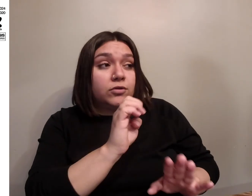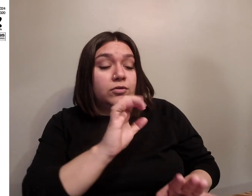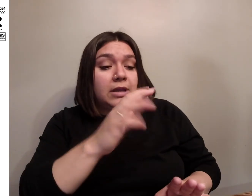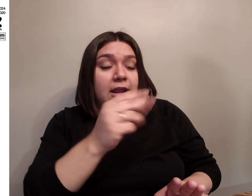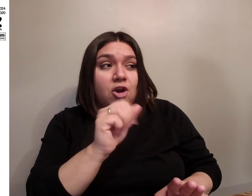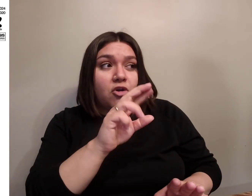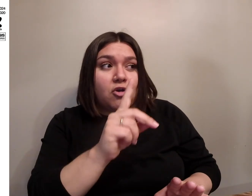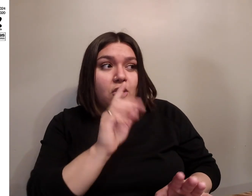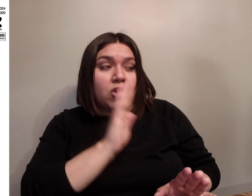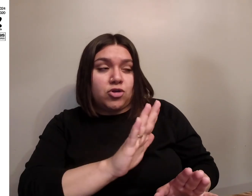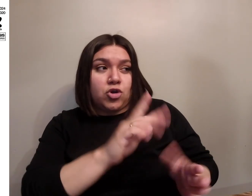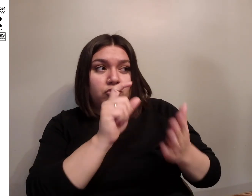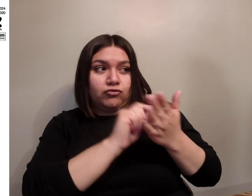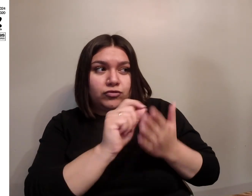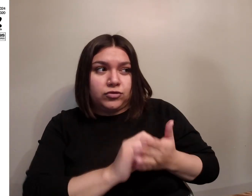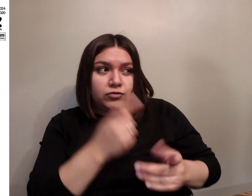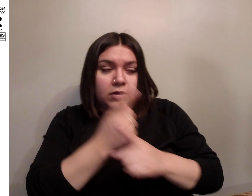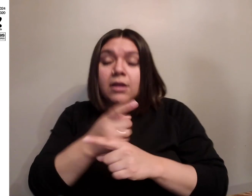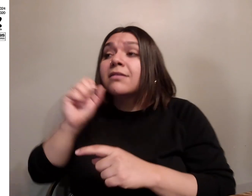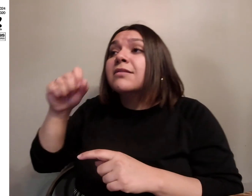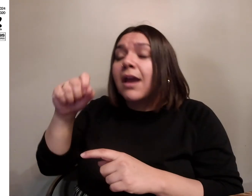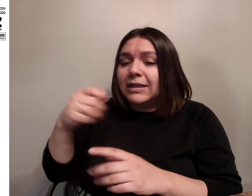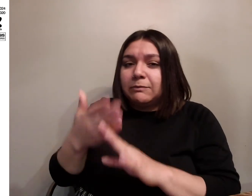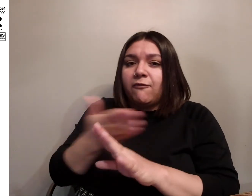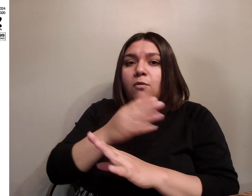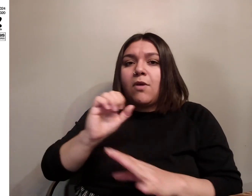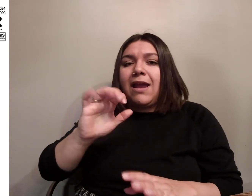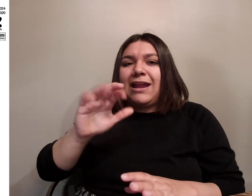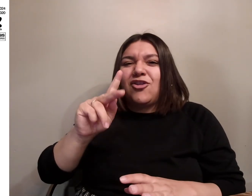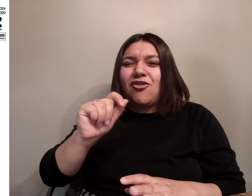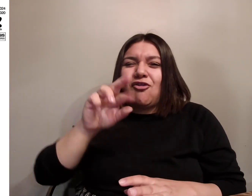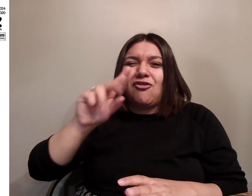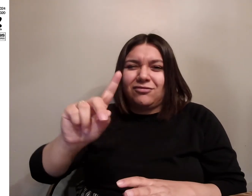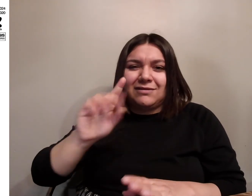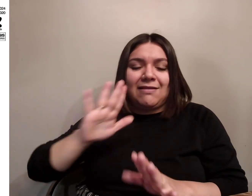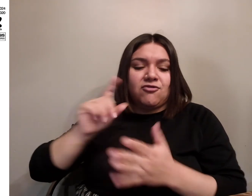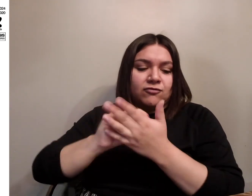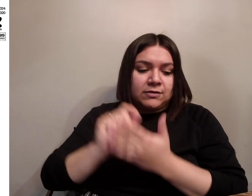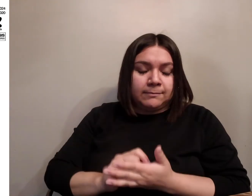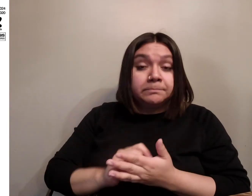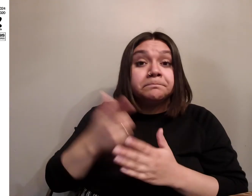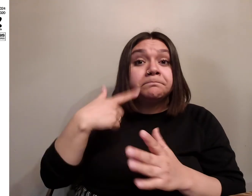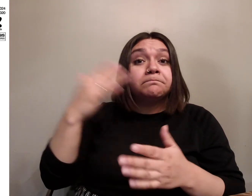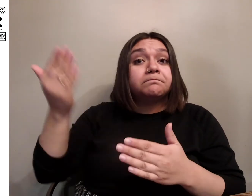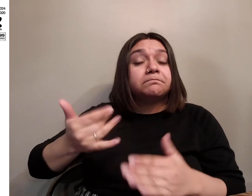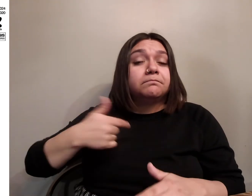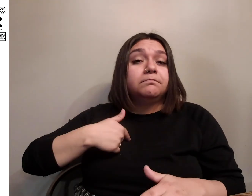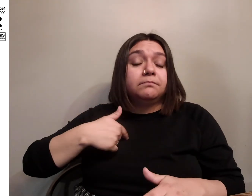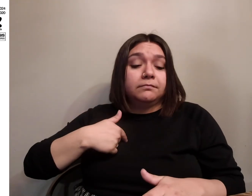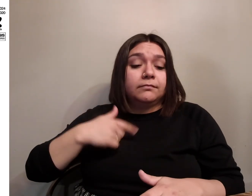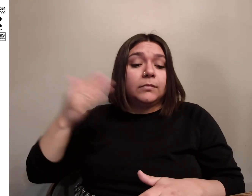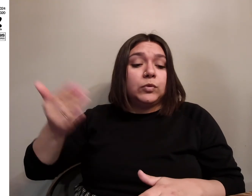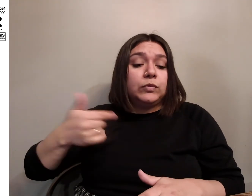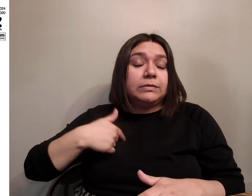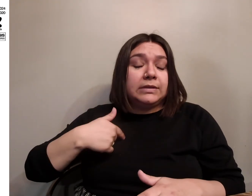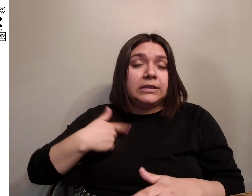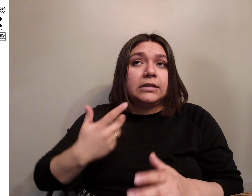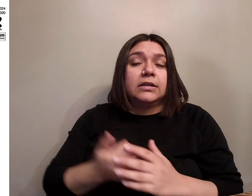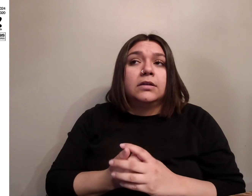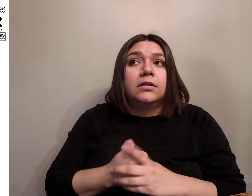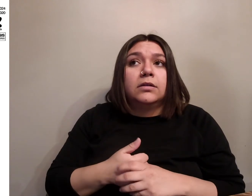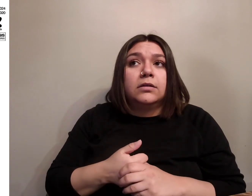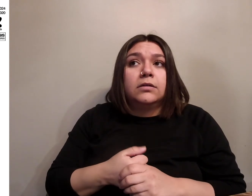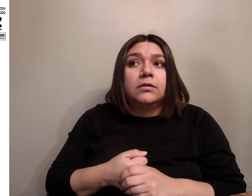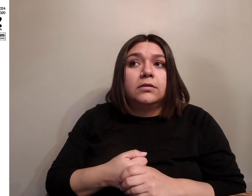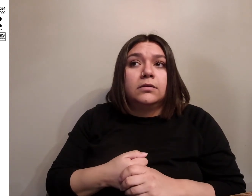think that was prior to Eco's essay. Yes. Yeah, to Eco's, would have been. Eco's essay. But he